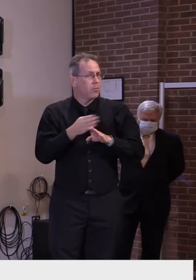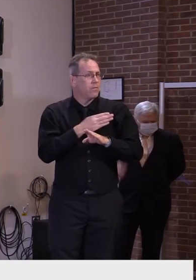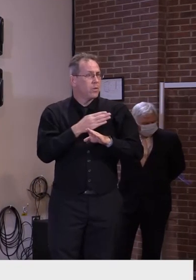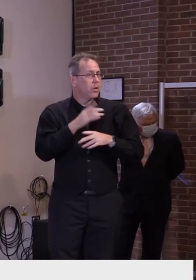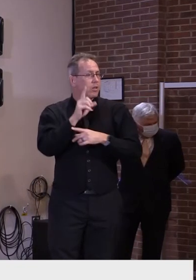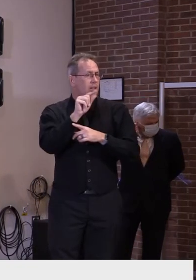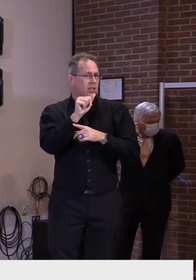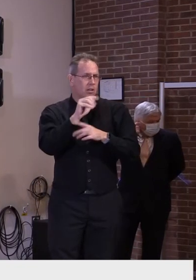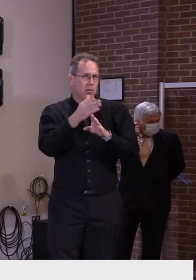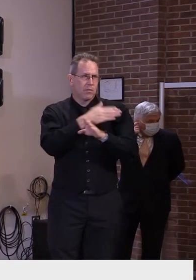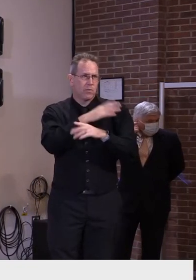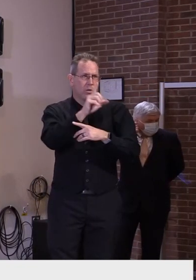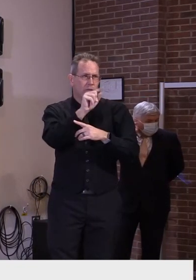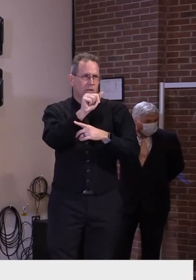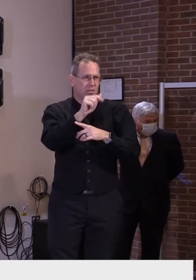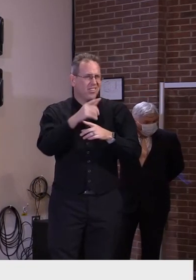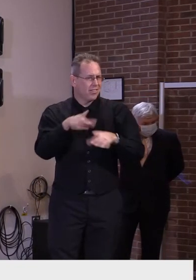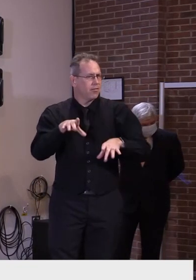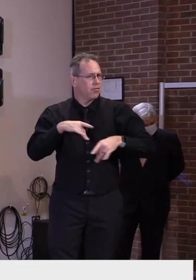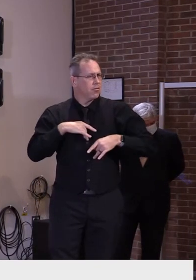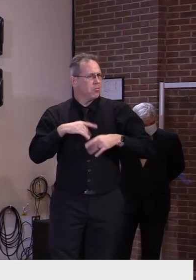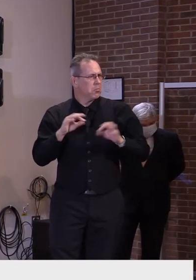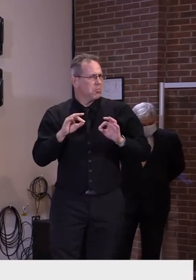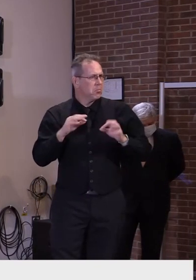little immunity in the population